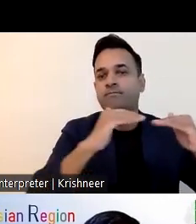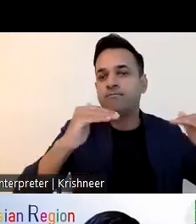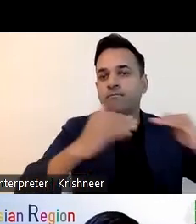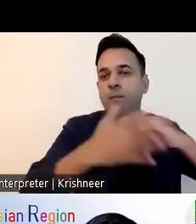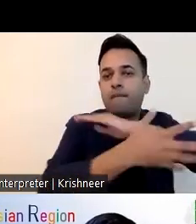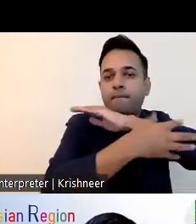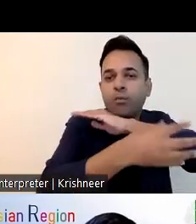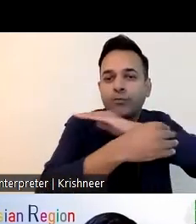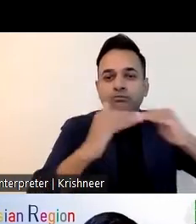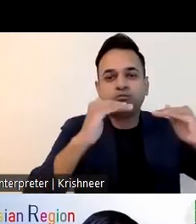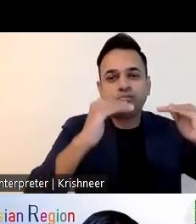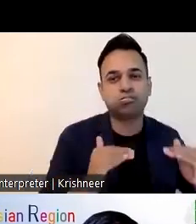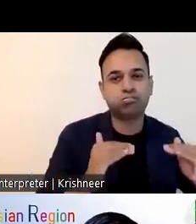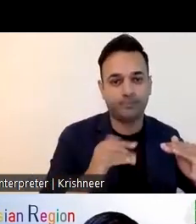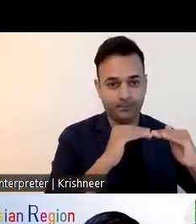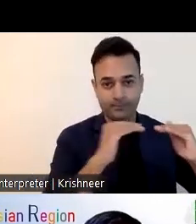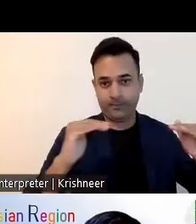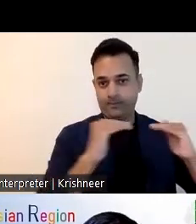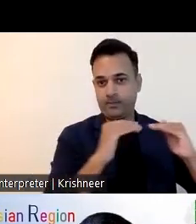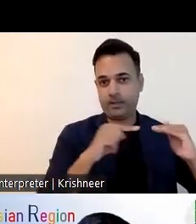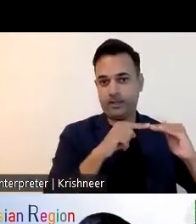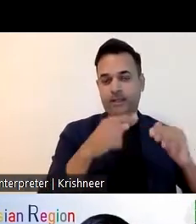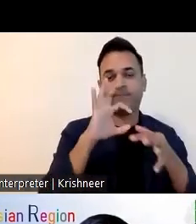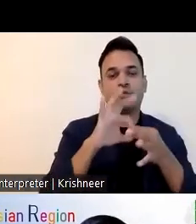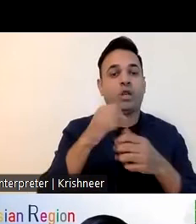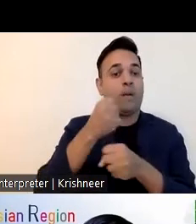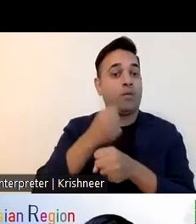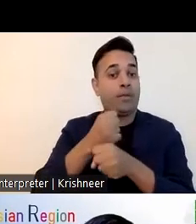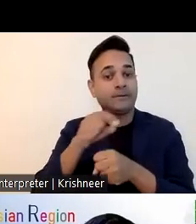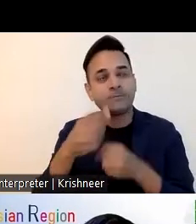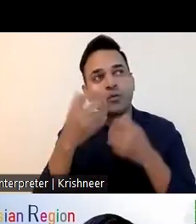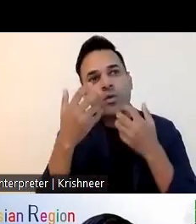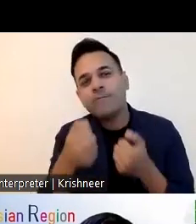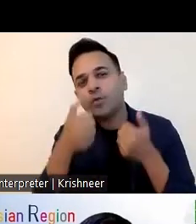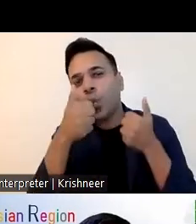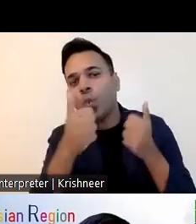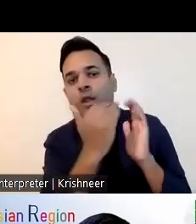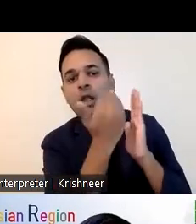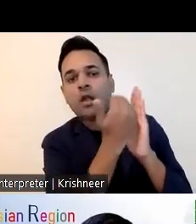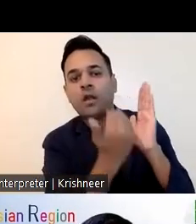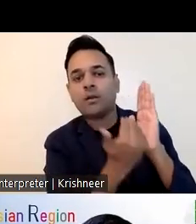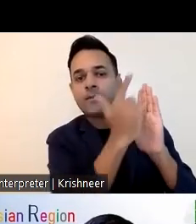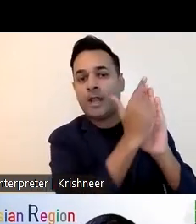right enshrined with the Constitution of Nepal 2015. We have already signed and ratified the UNCRPD and